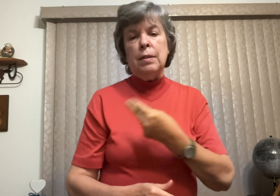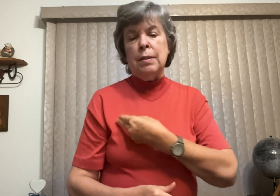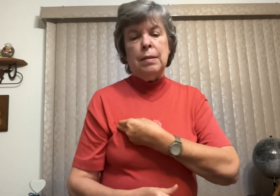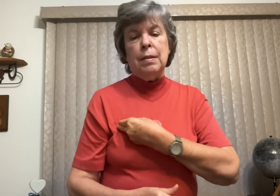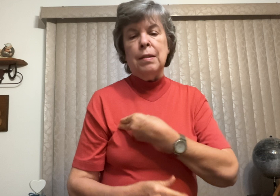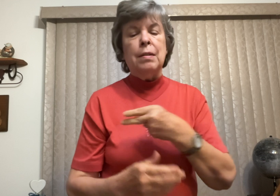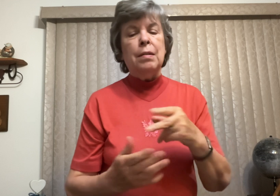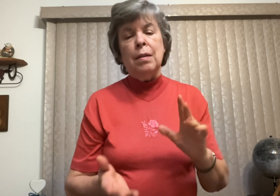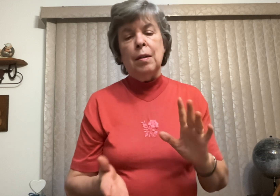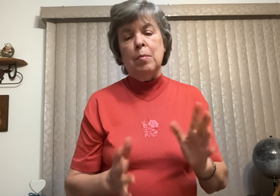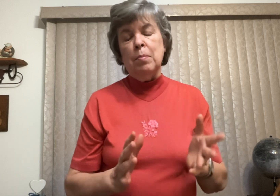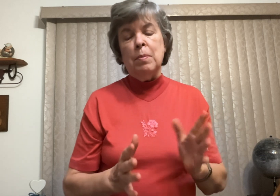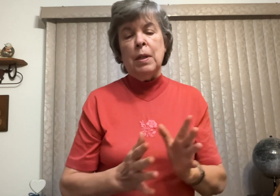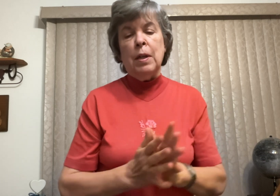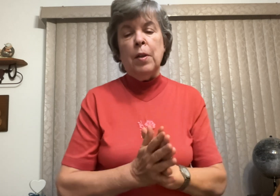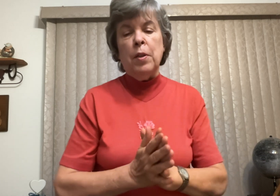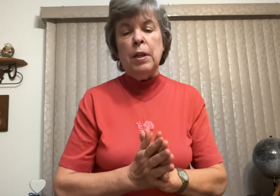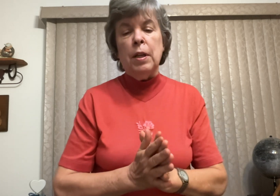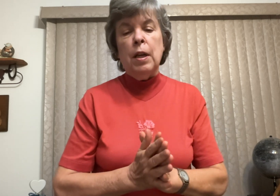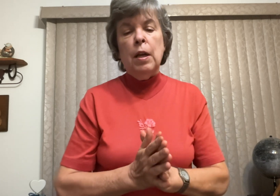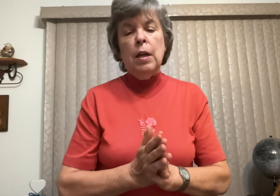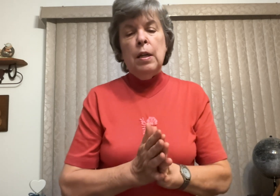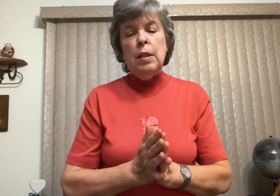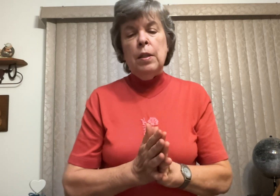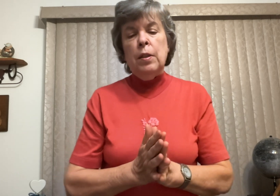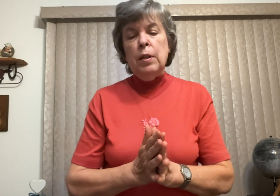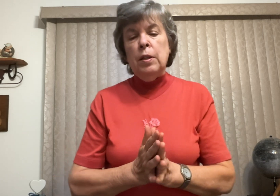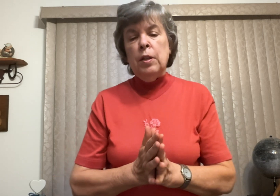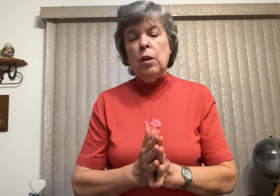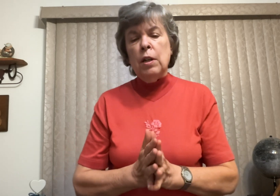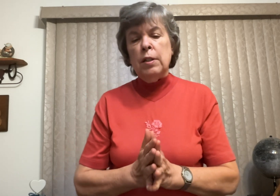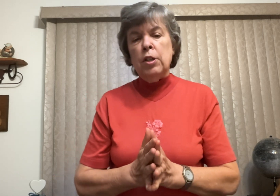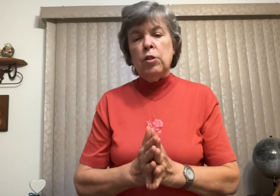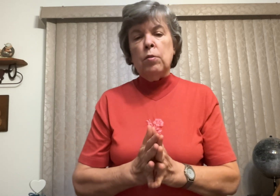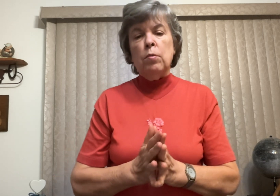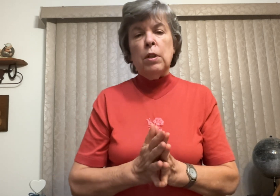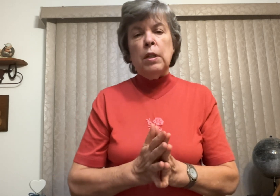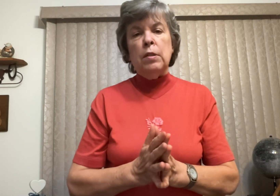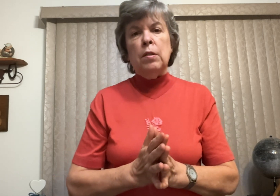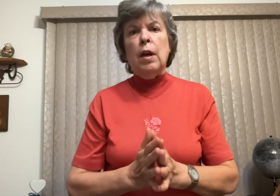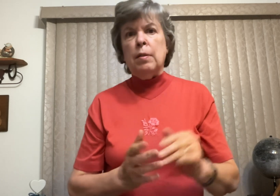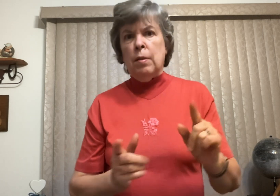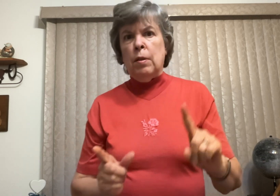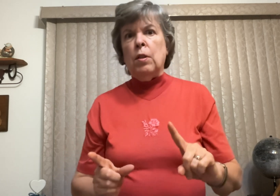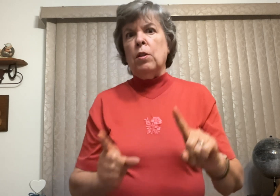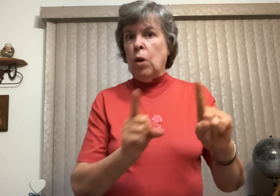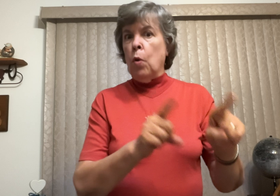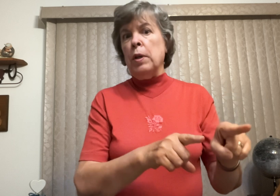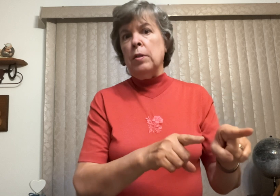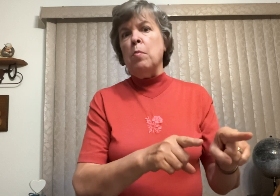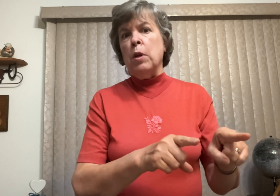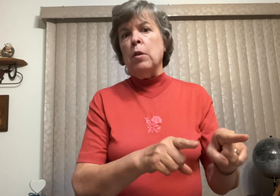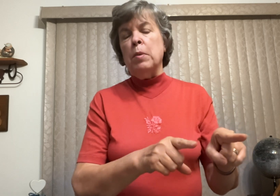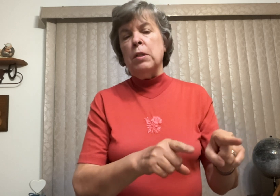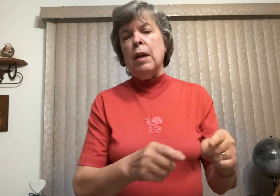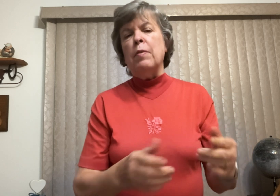us. I think the connotation really is not going somewhere, but it's having